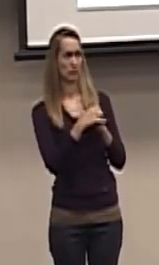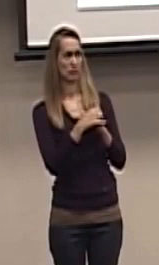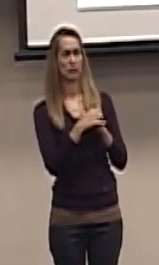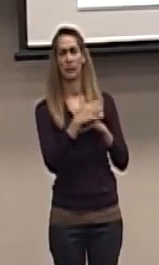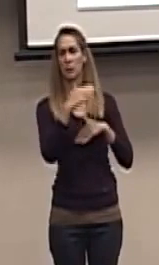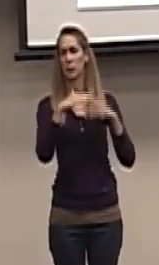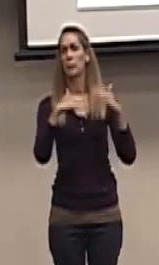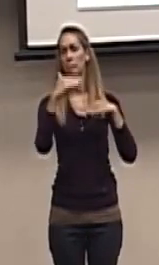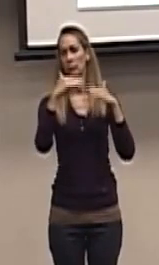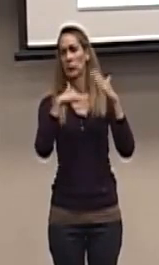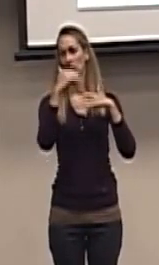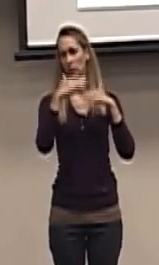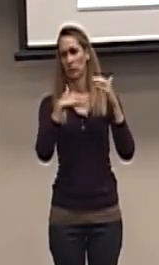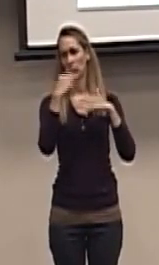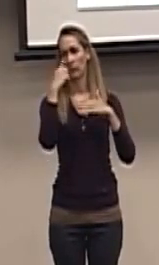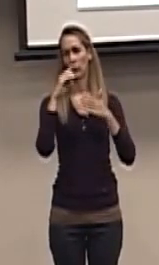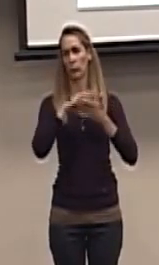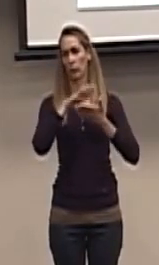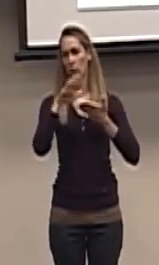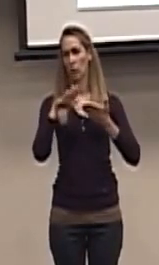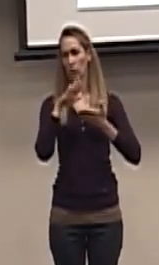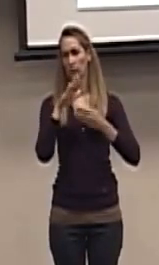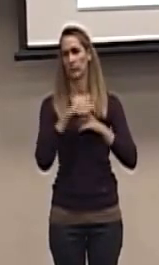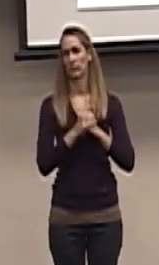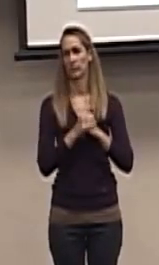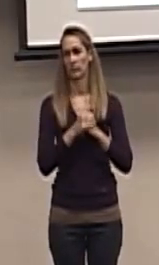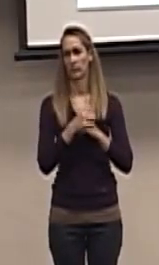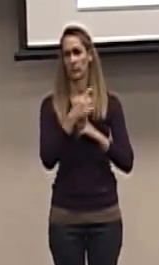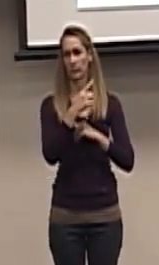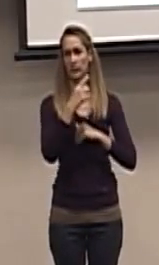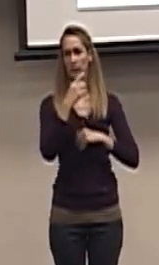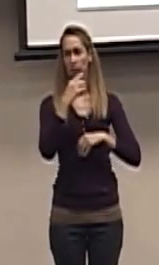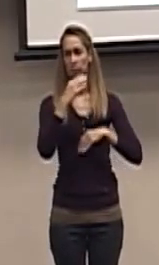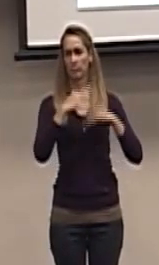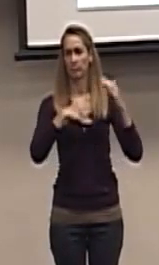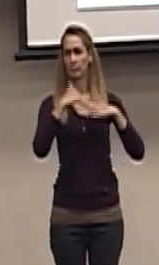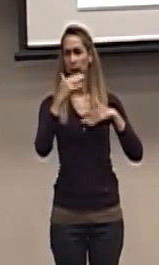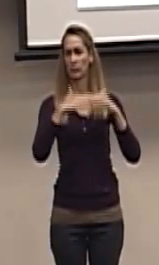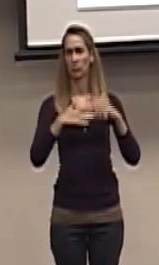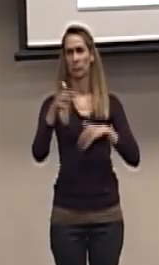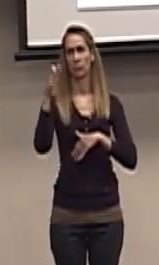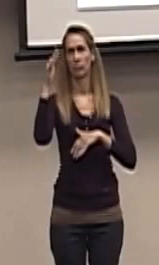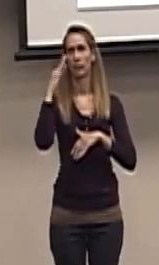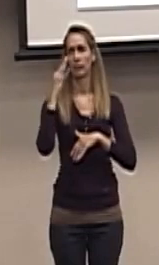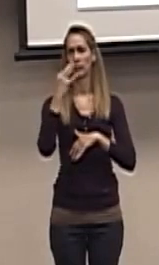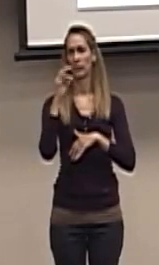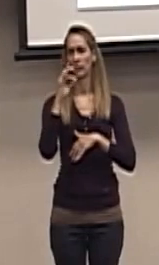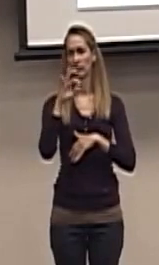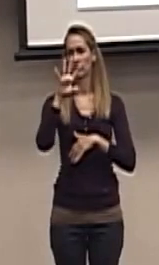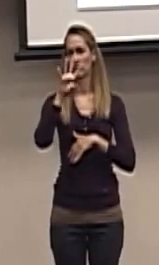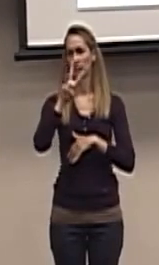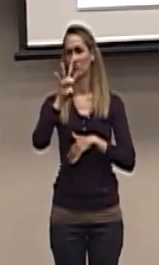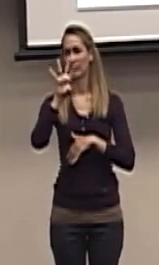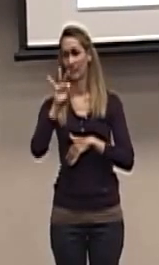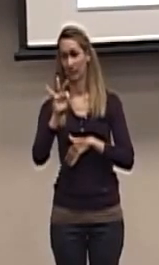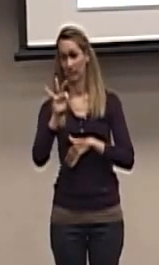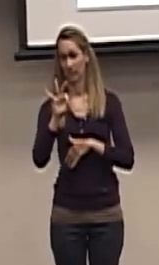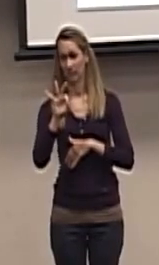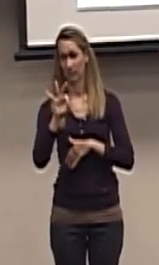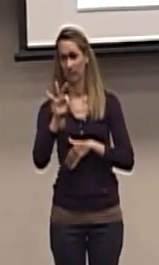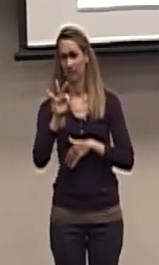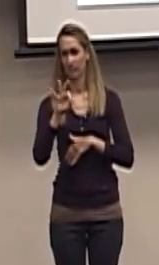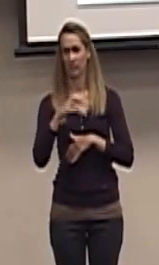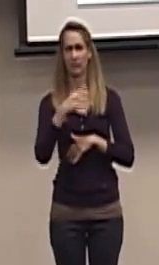building, which they constructed as far back as 1969. And this served